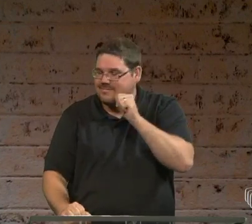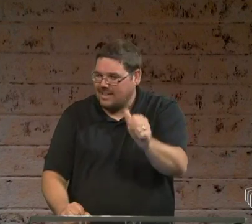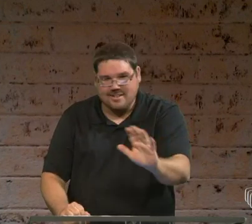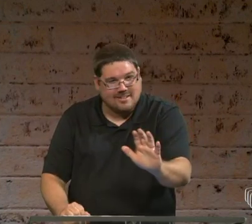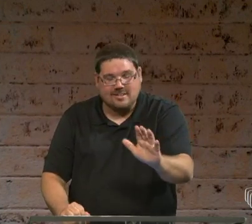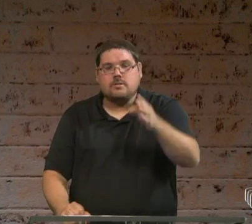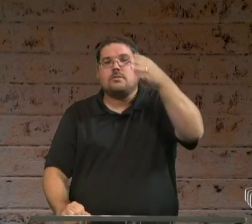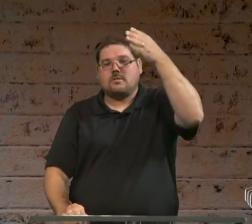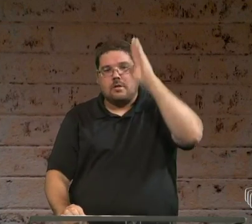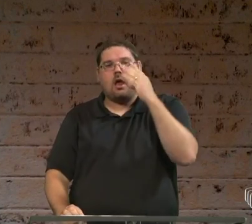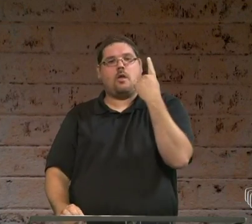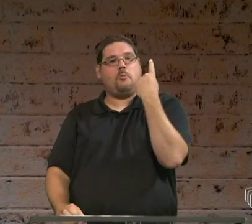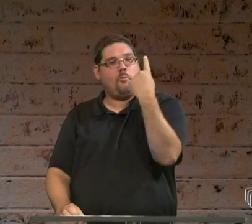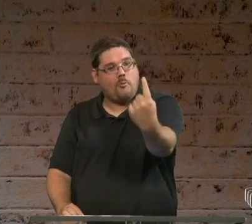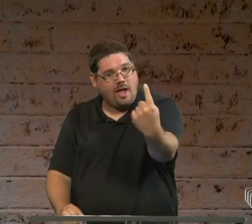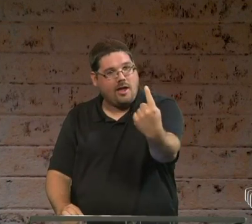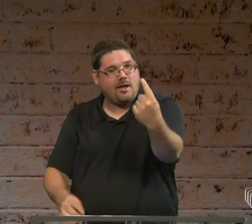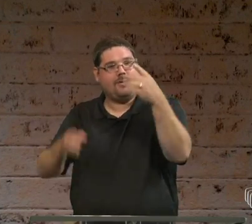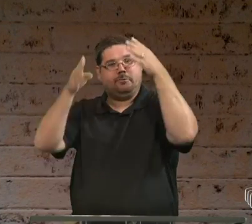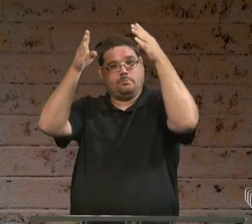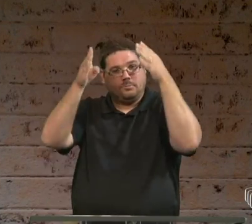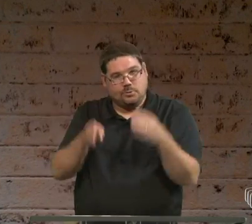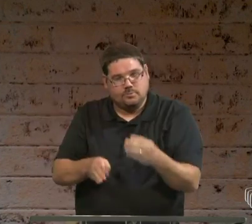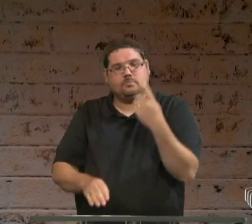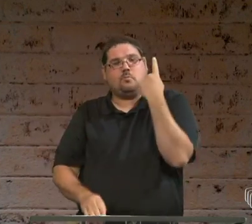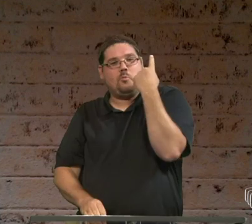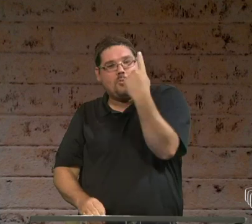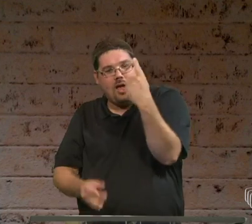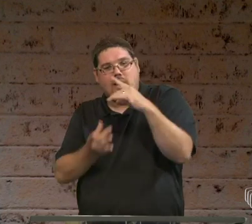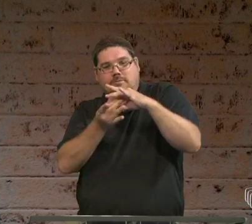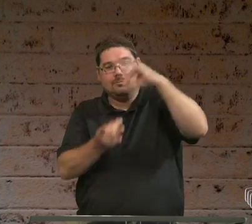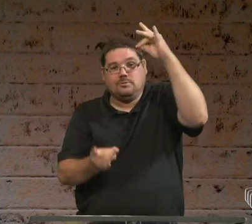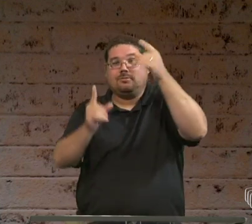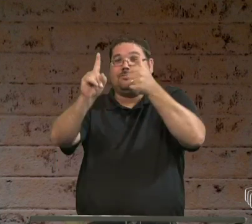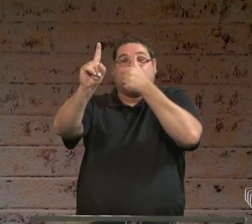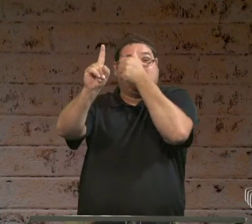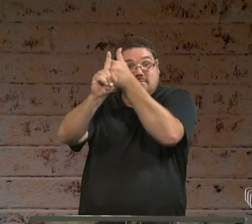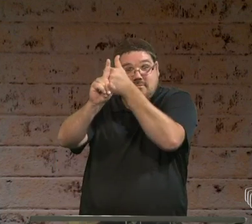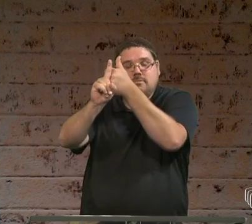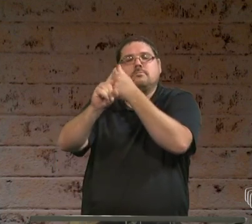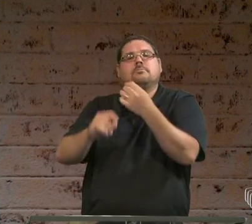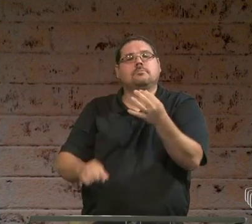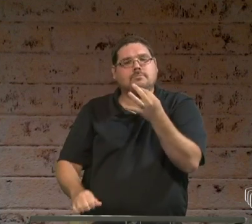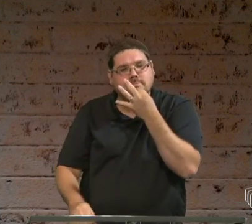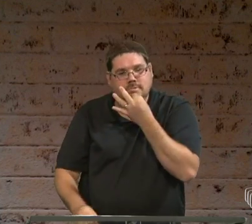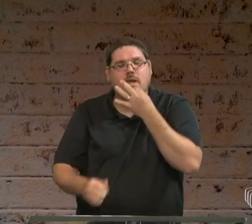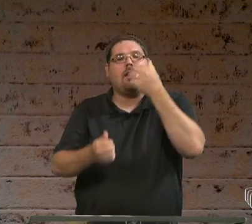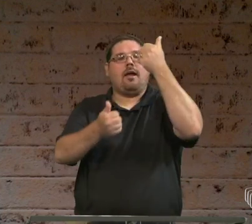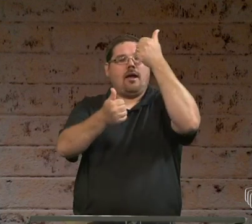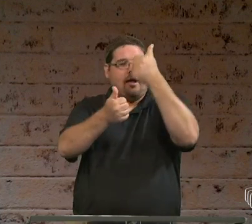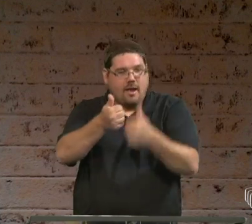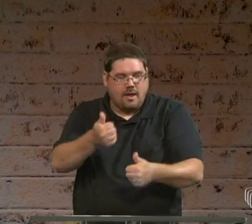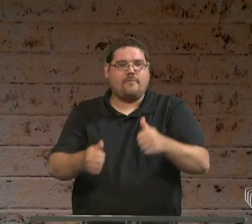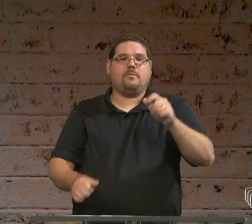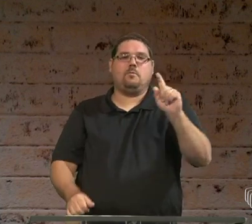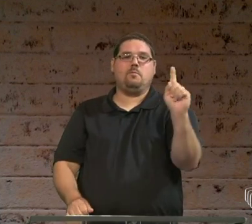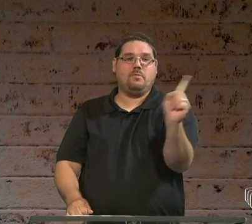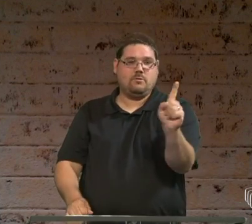into different pieces. God is one person. He's one spirit. That's who he is. And he has